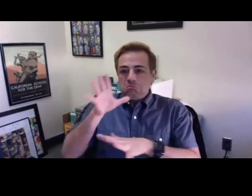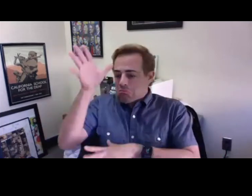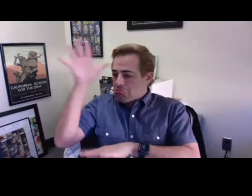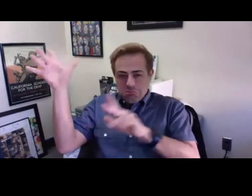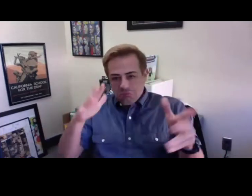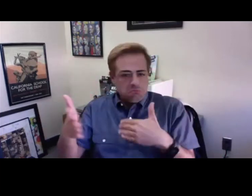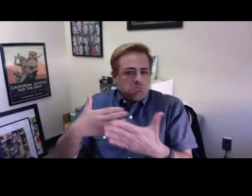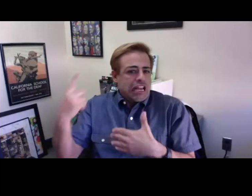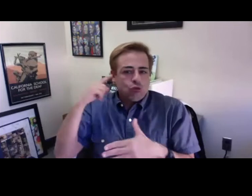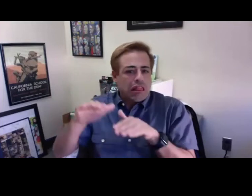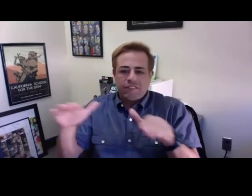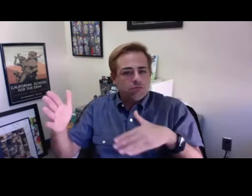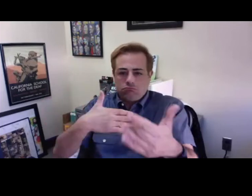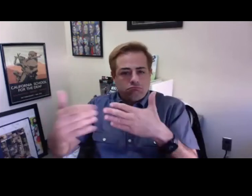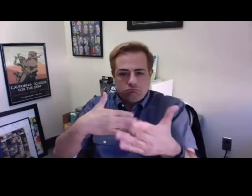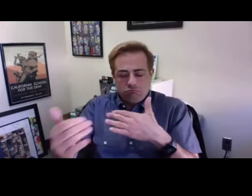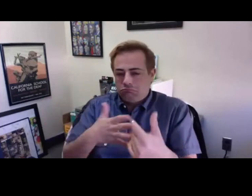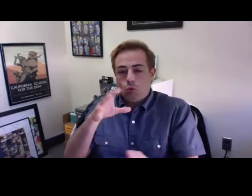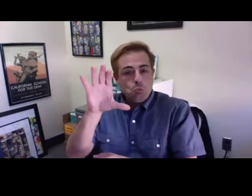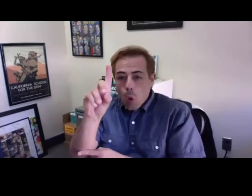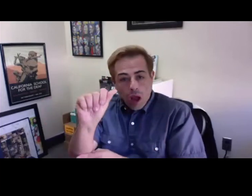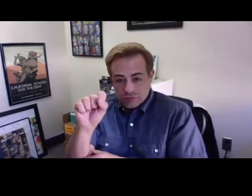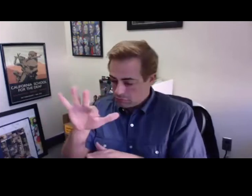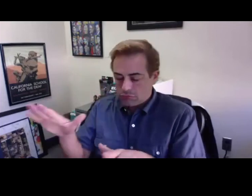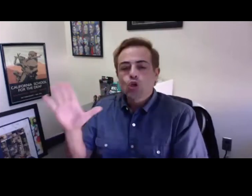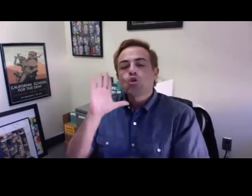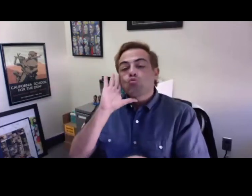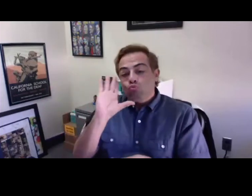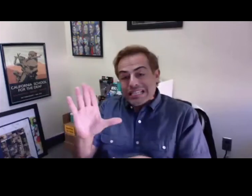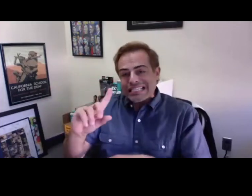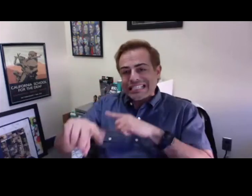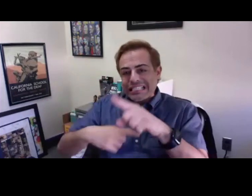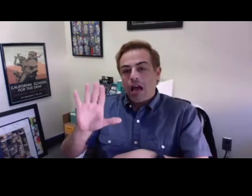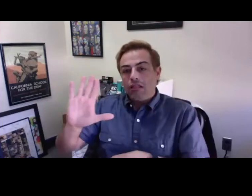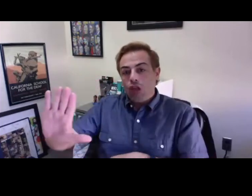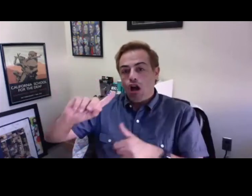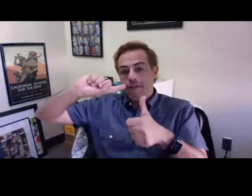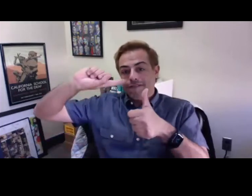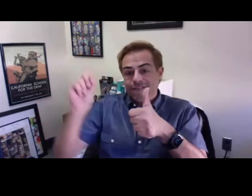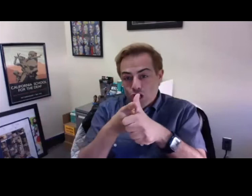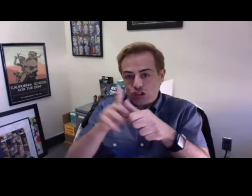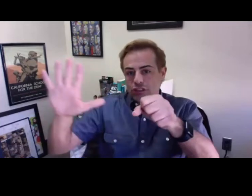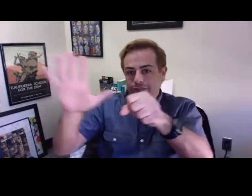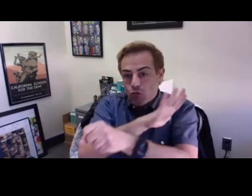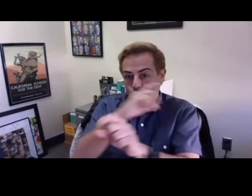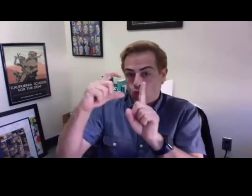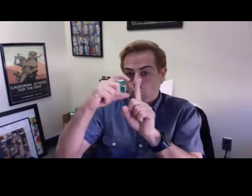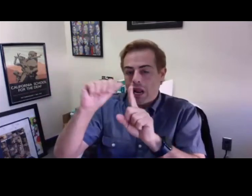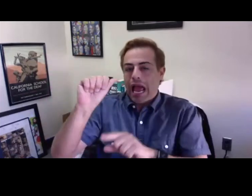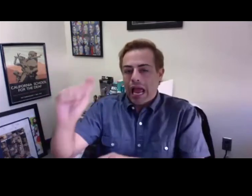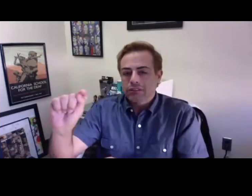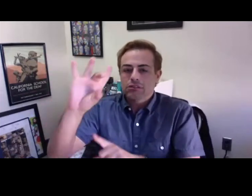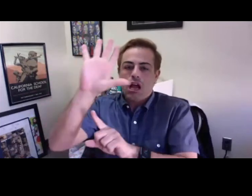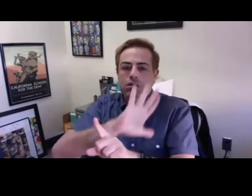same. So if a baby is born, doesn't matter their hearing or CODIS, they will